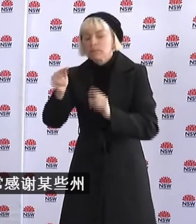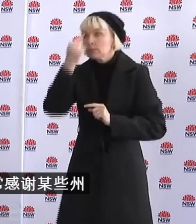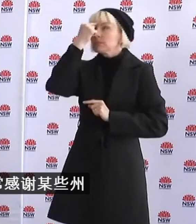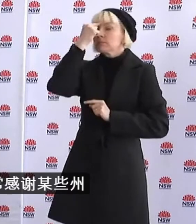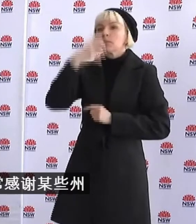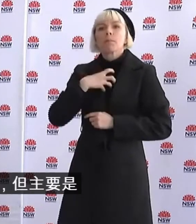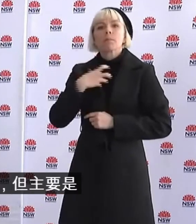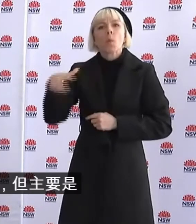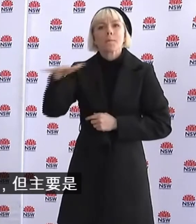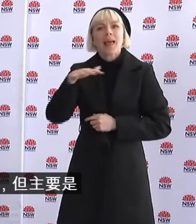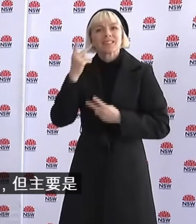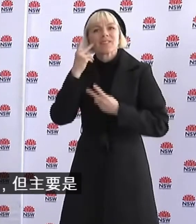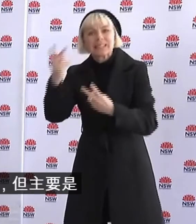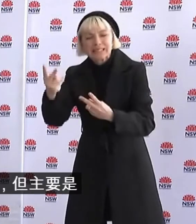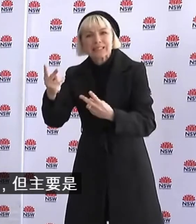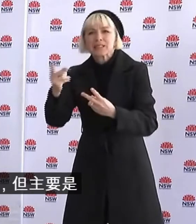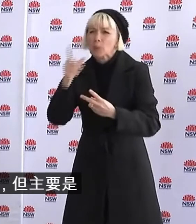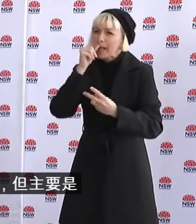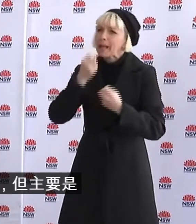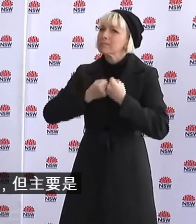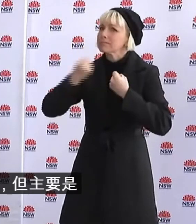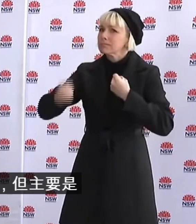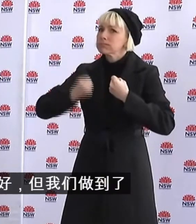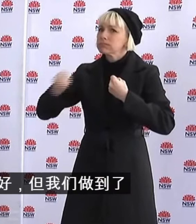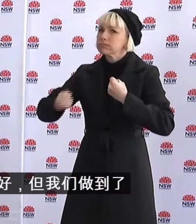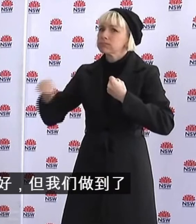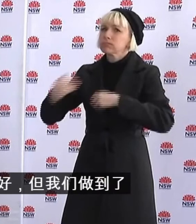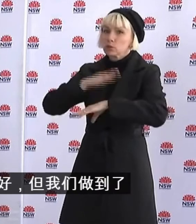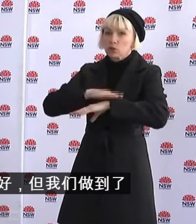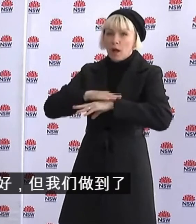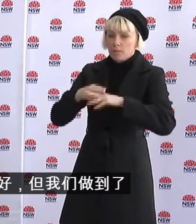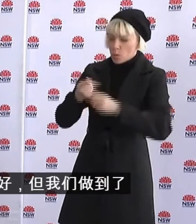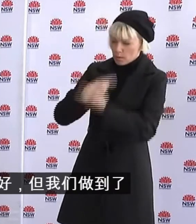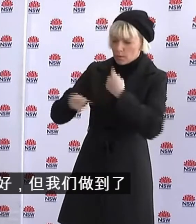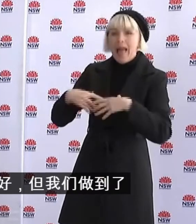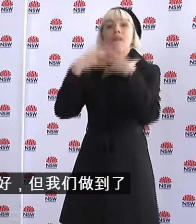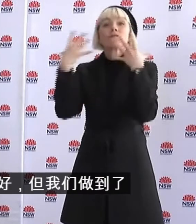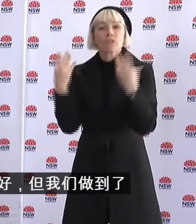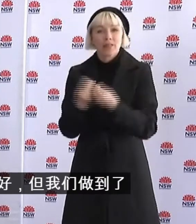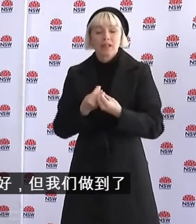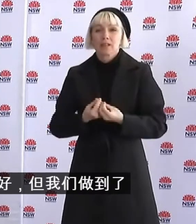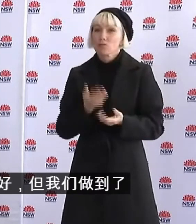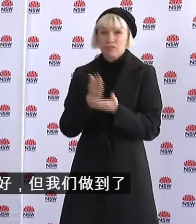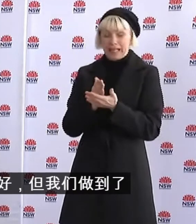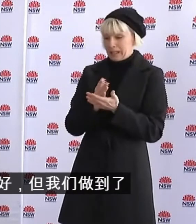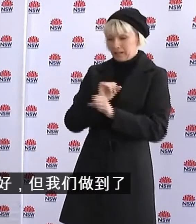to some states who've offered support, which we've taken up. But in the main, our New South Wales contact tracers are doing an absolutely great job, but we